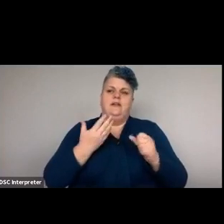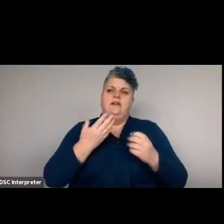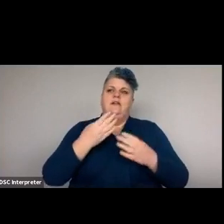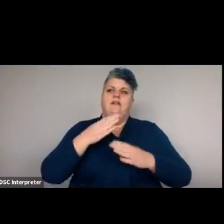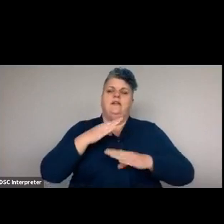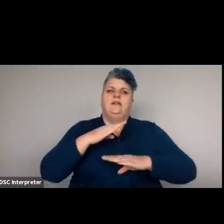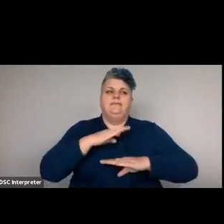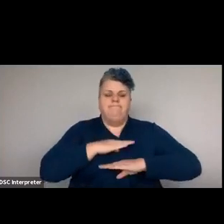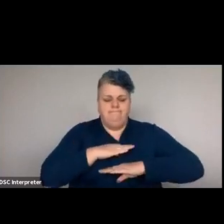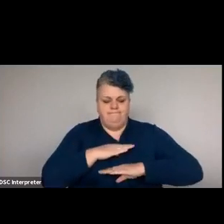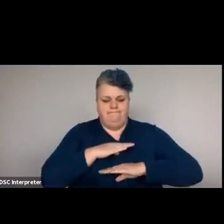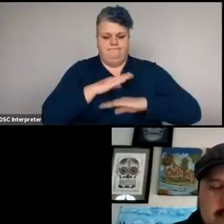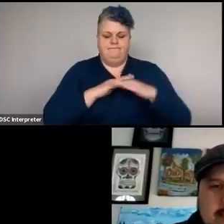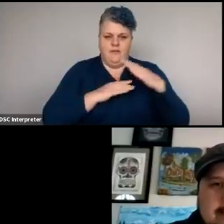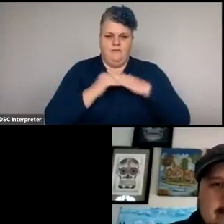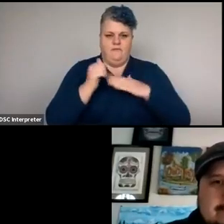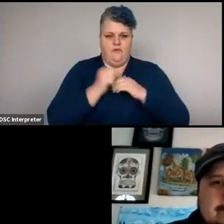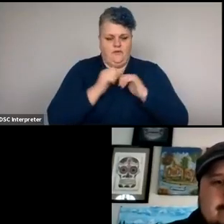satisfaction during this time.